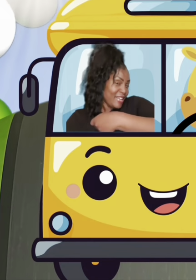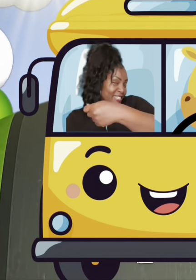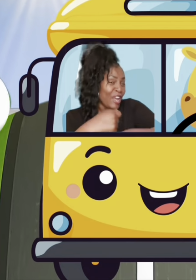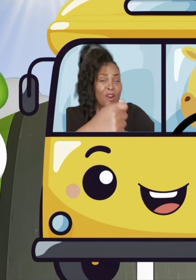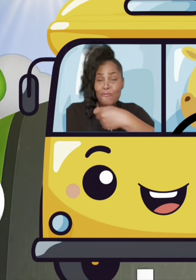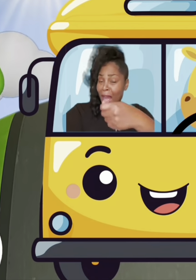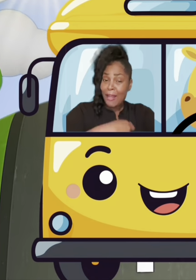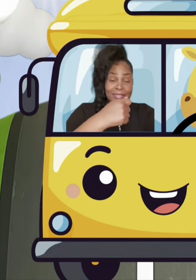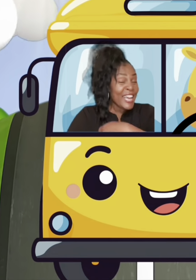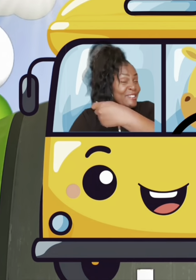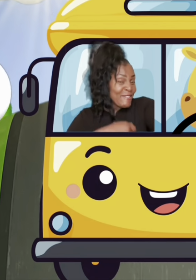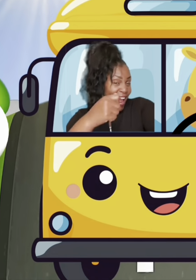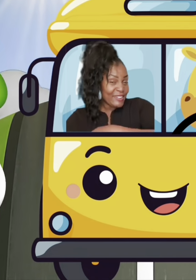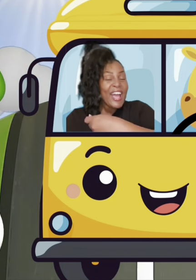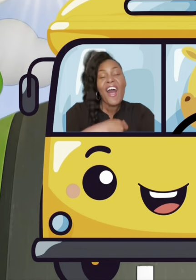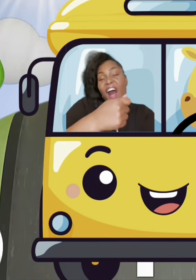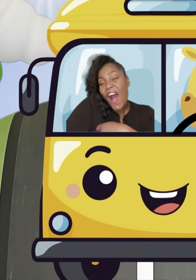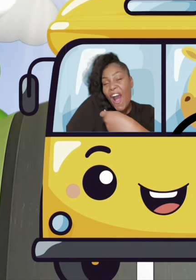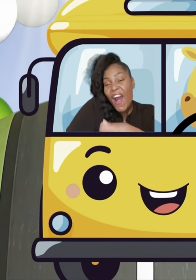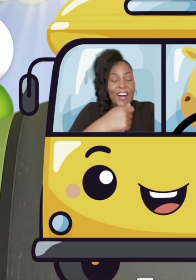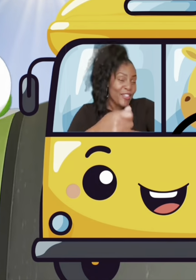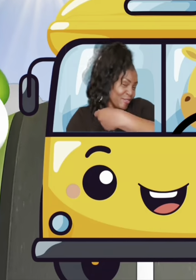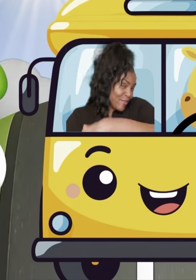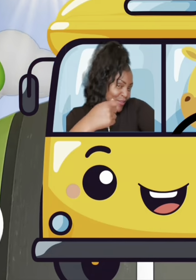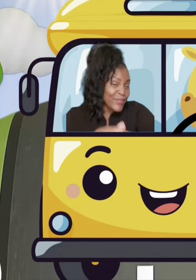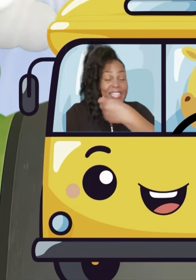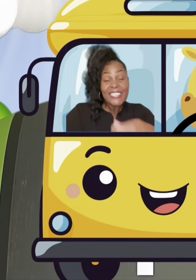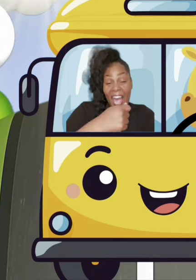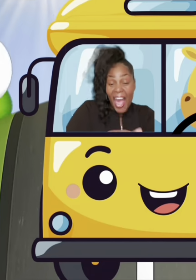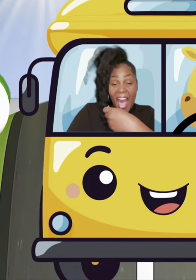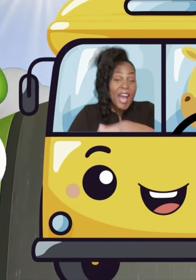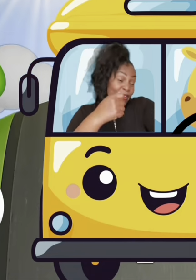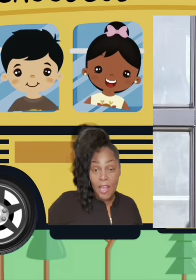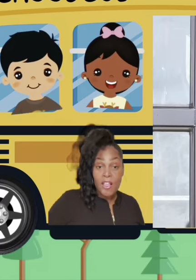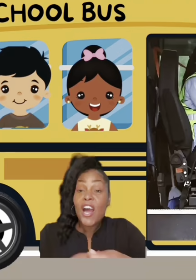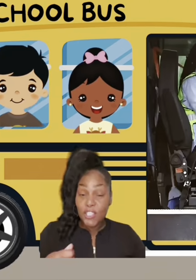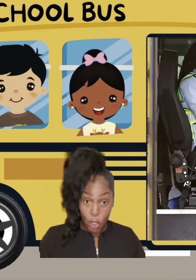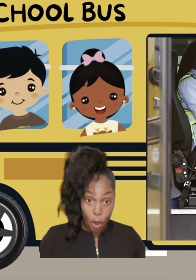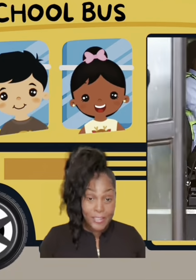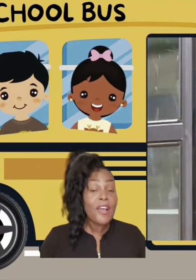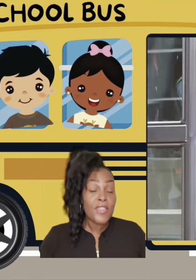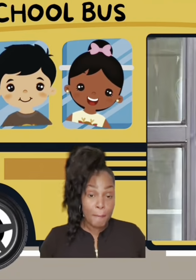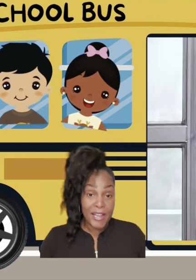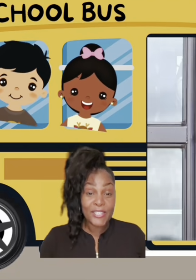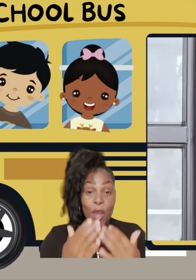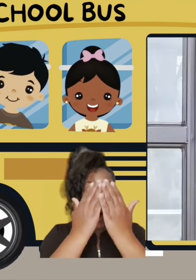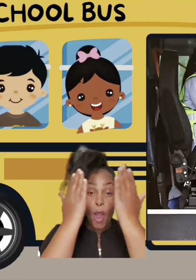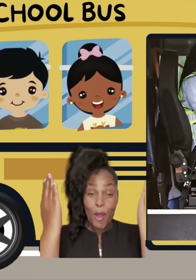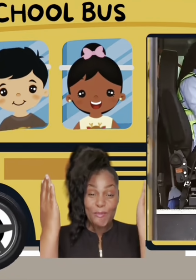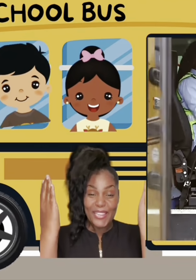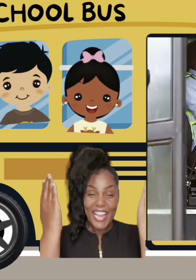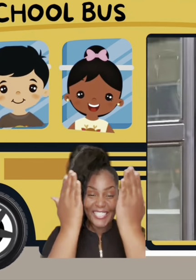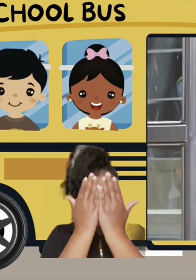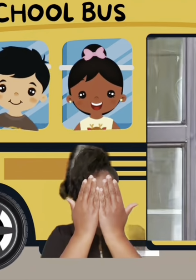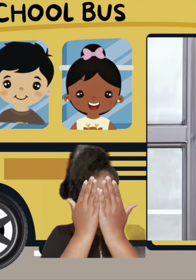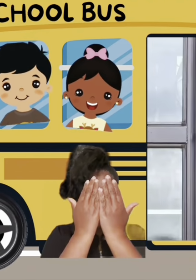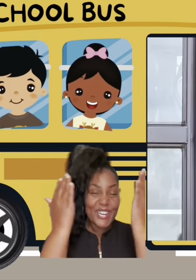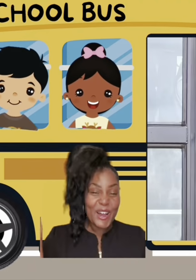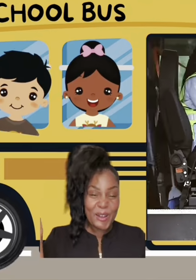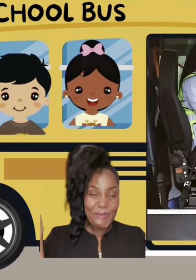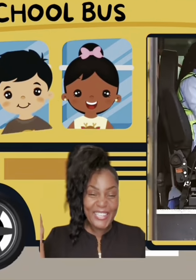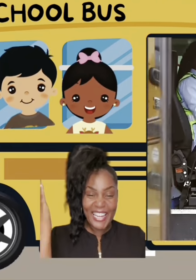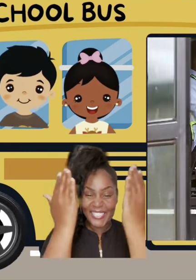The bus go round and round all through the town. The doors on the bus go open and